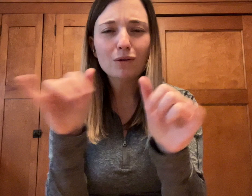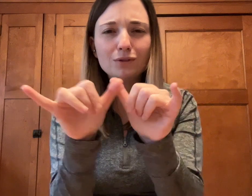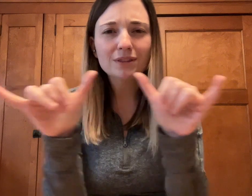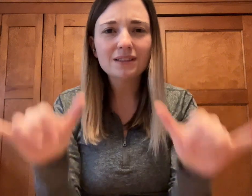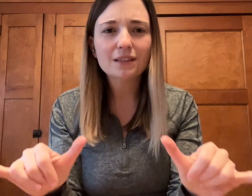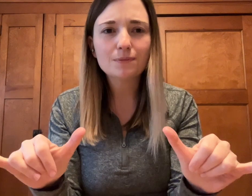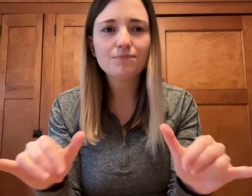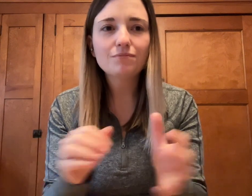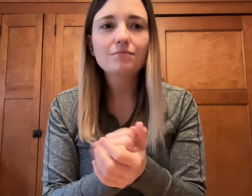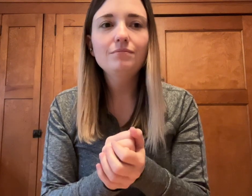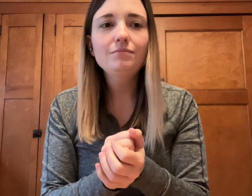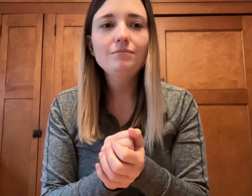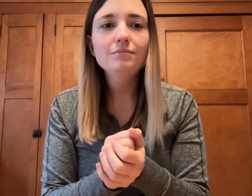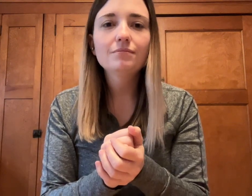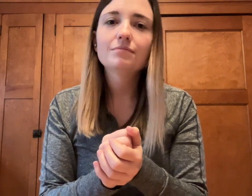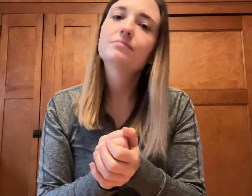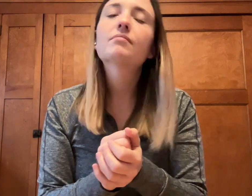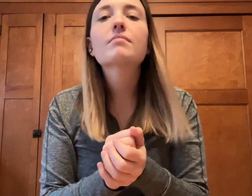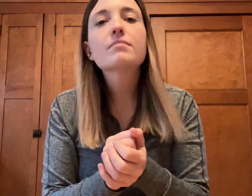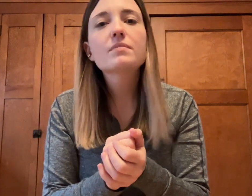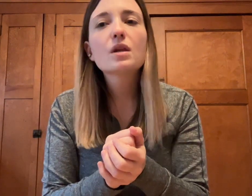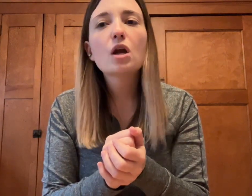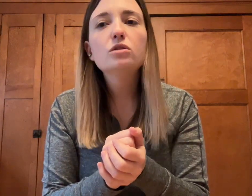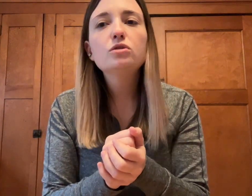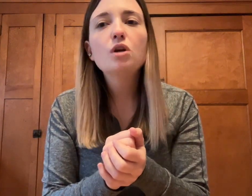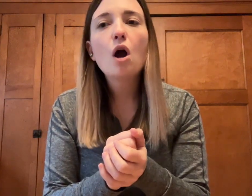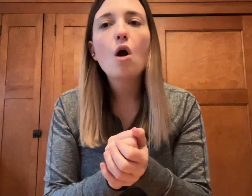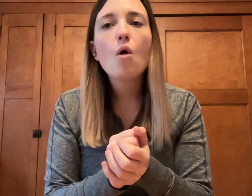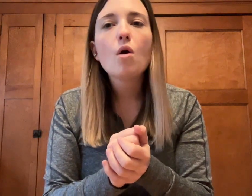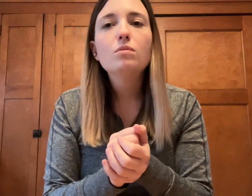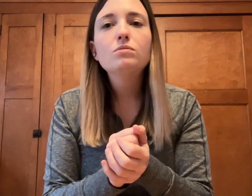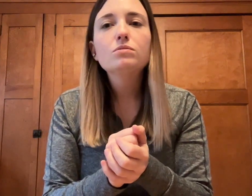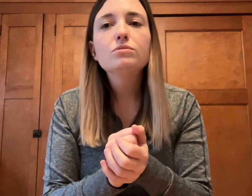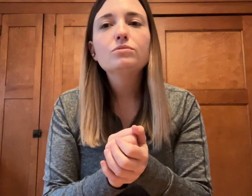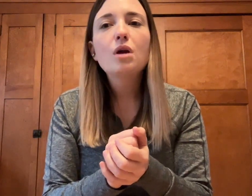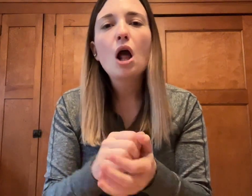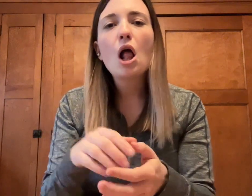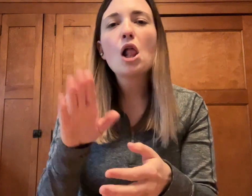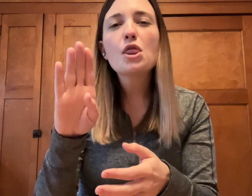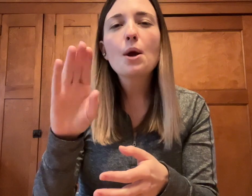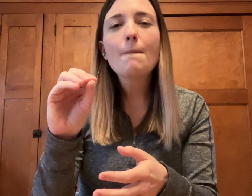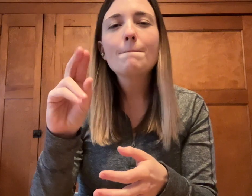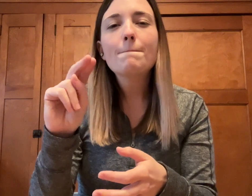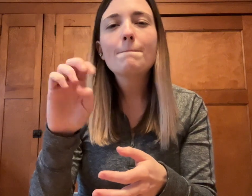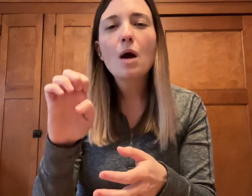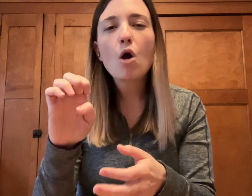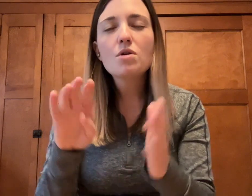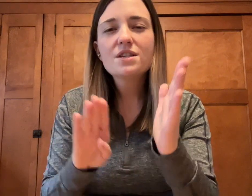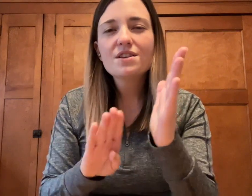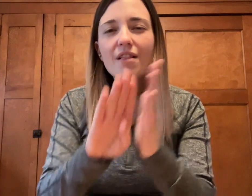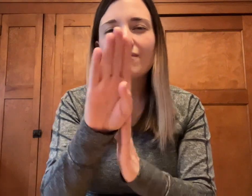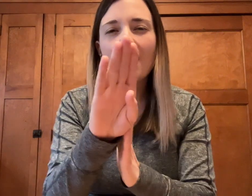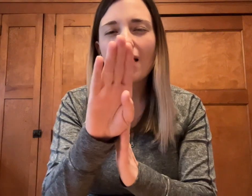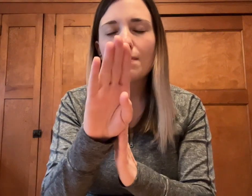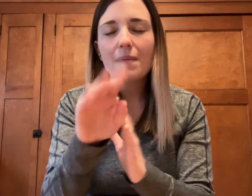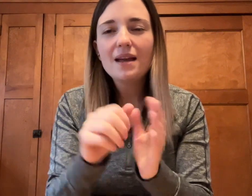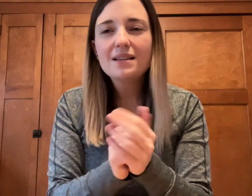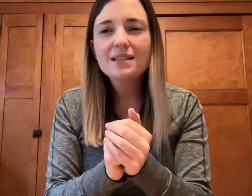beginnings of the developing of the bone itself. Now, when you guys and girls, when we were all born, when we first came into this world,